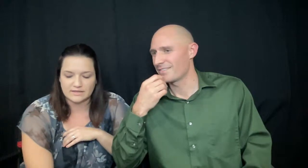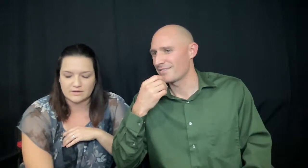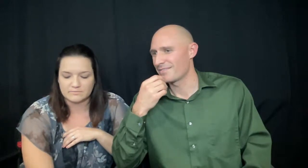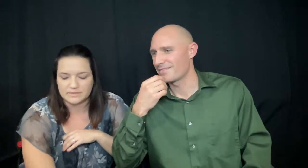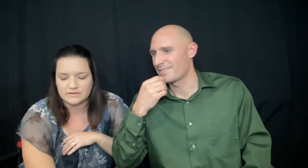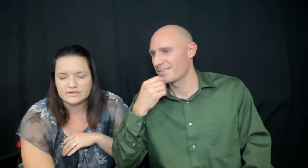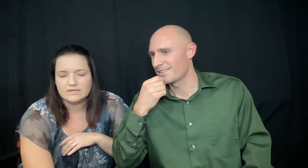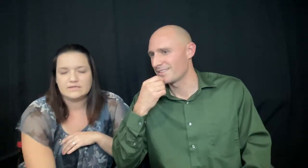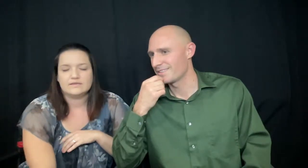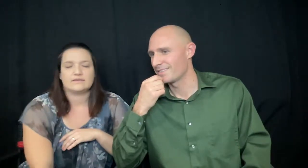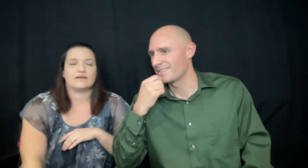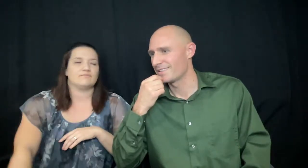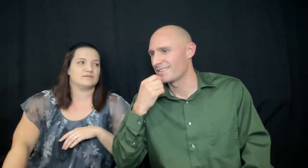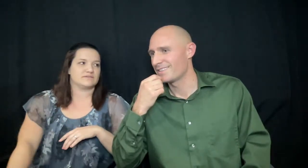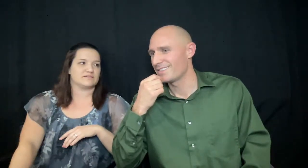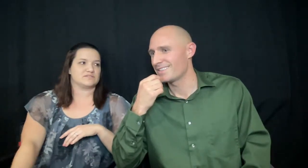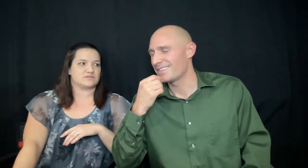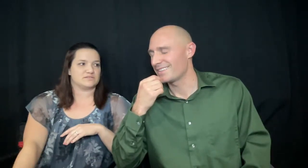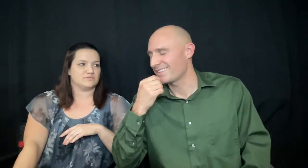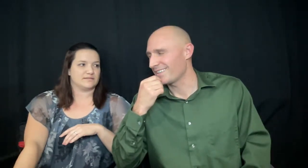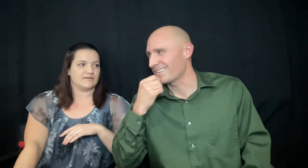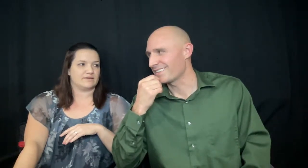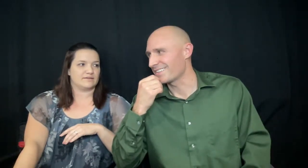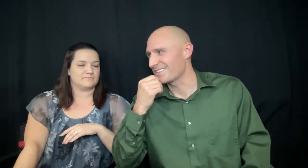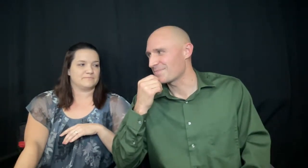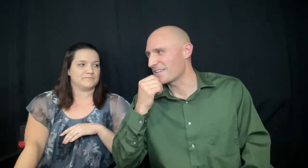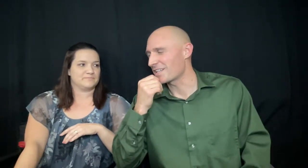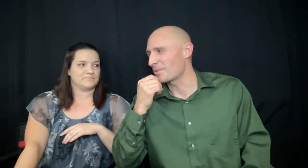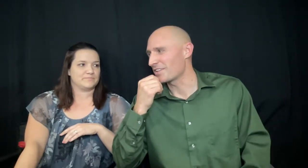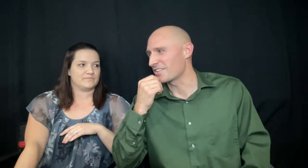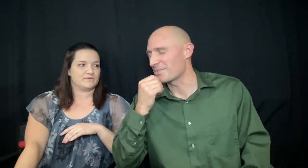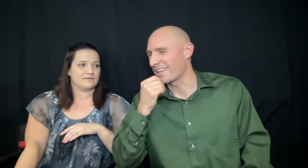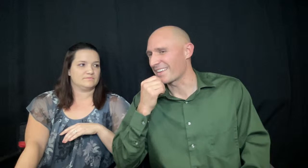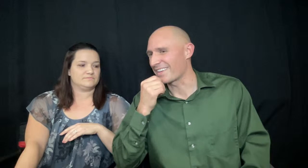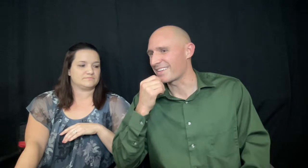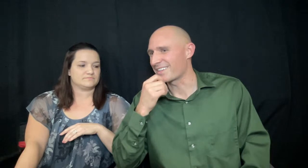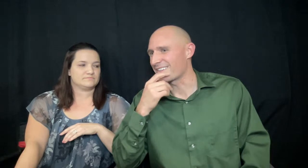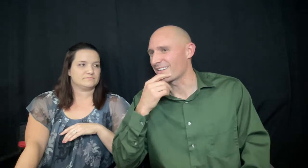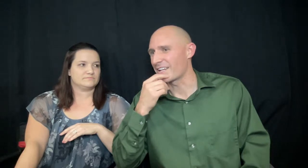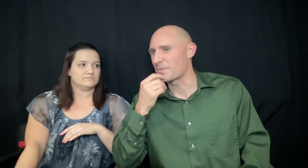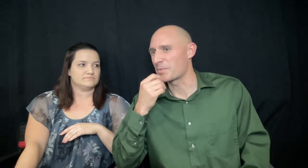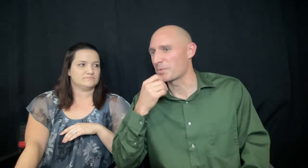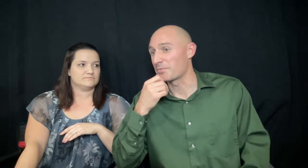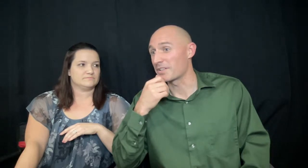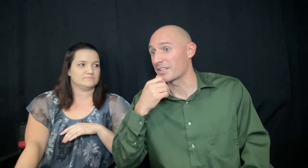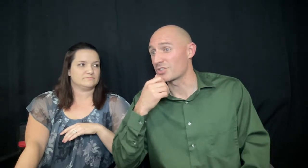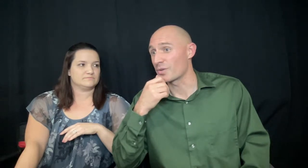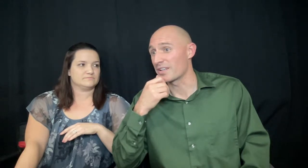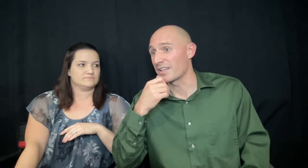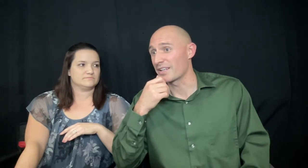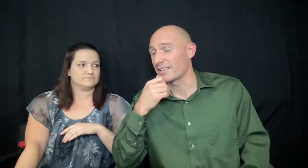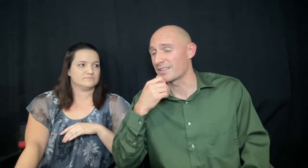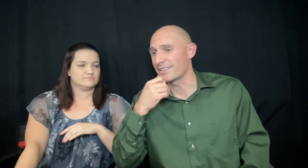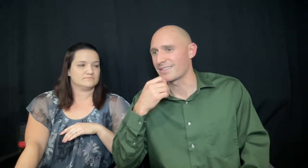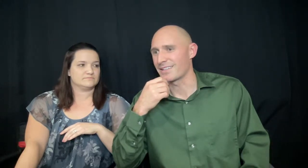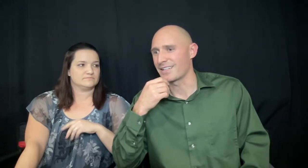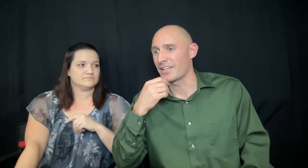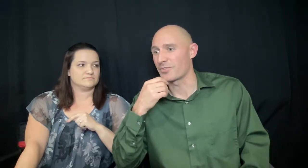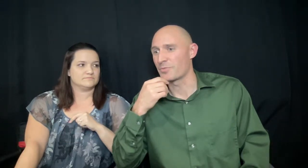later, but. Yeah, once everything starts slowing down again. It's been a couple of years, but I think a lot of people would really enjoy another boot